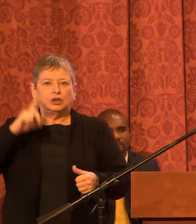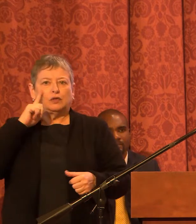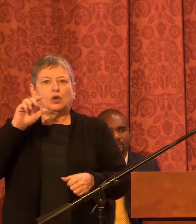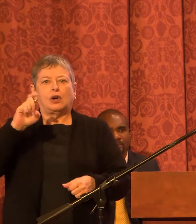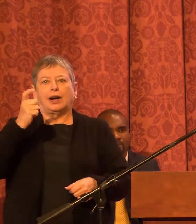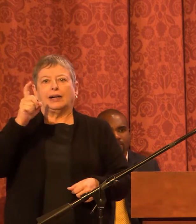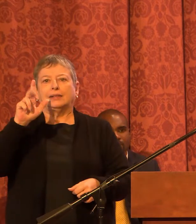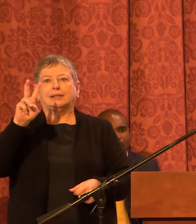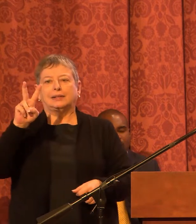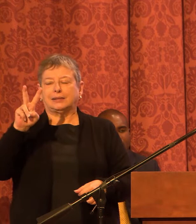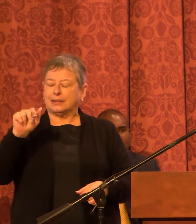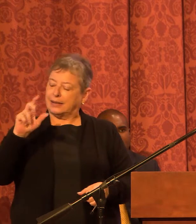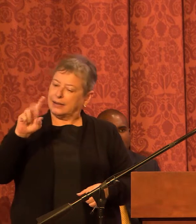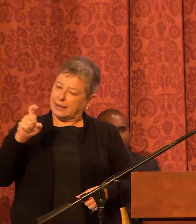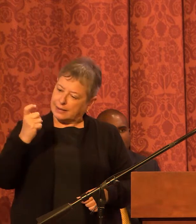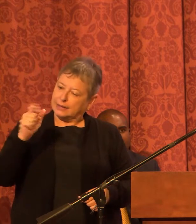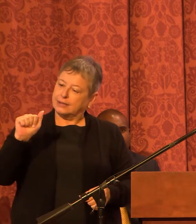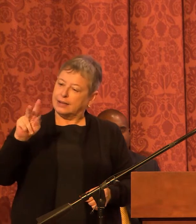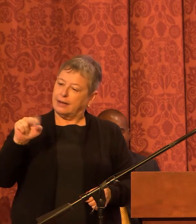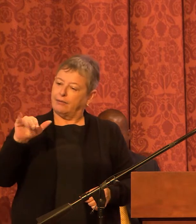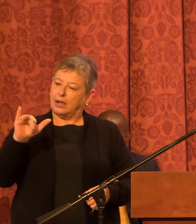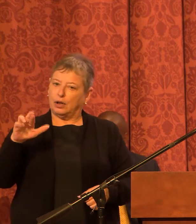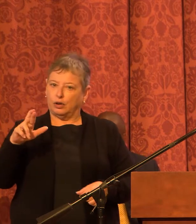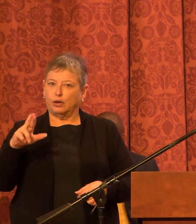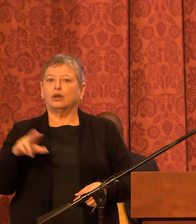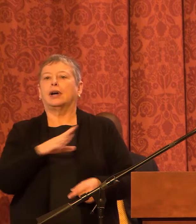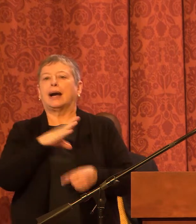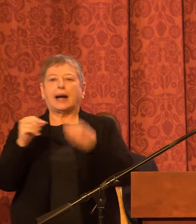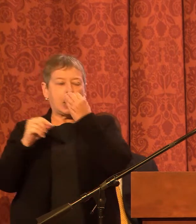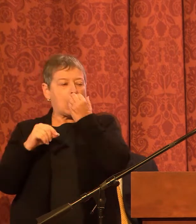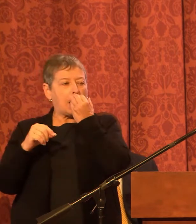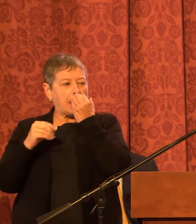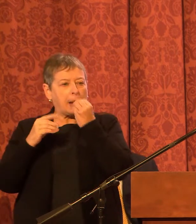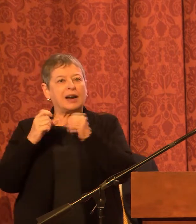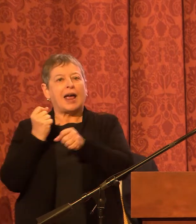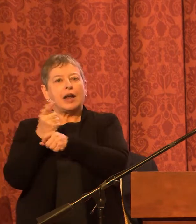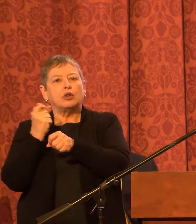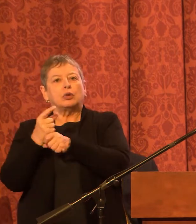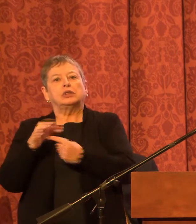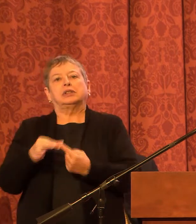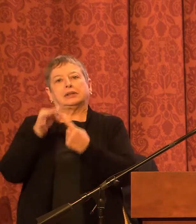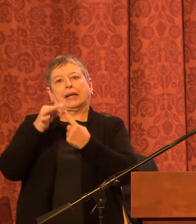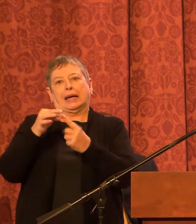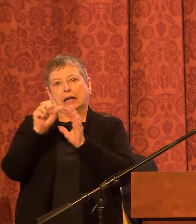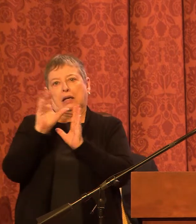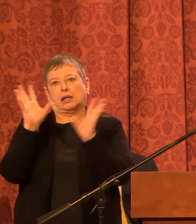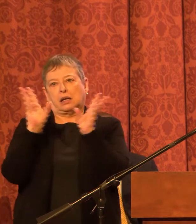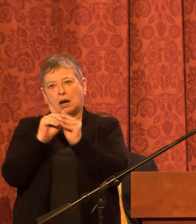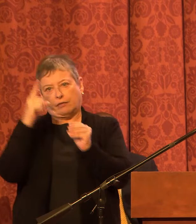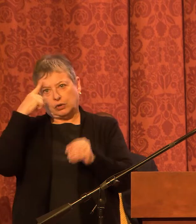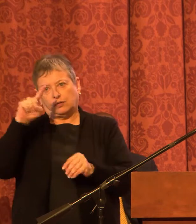level, planning and implementing the annual State Conference on Special Education.